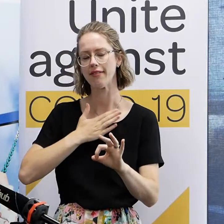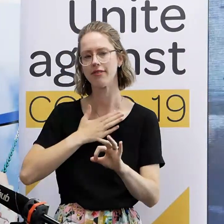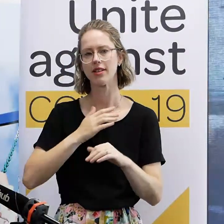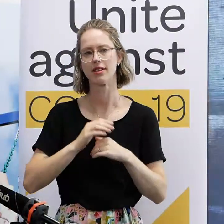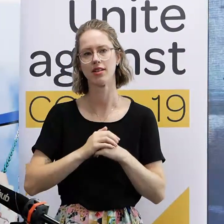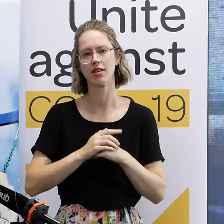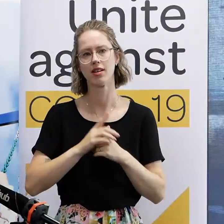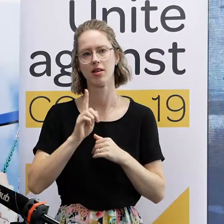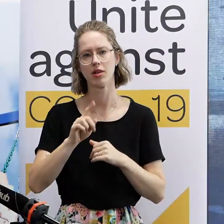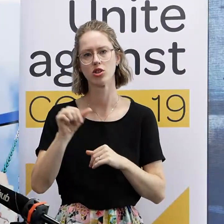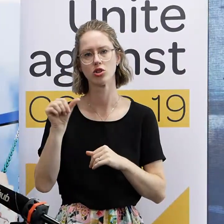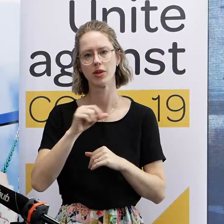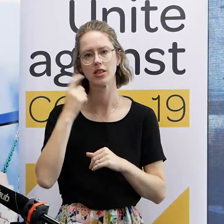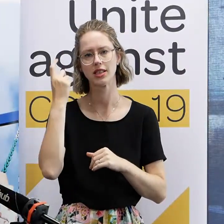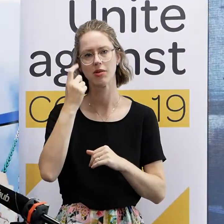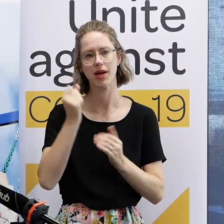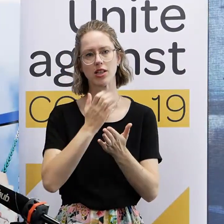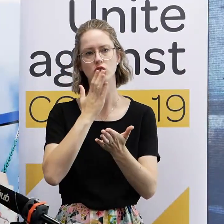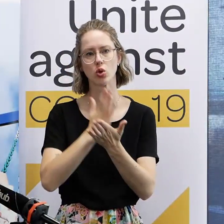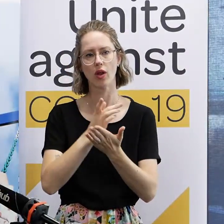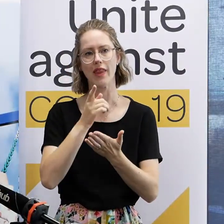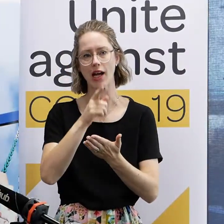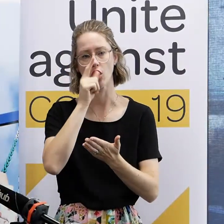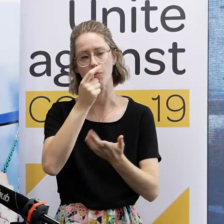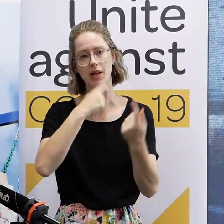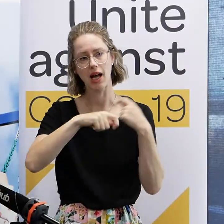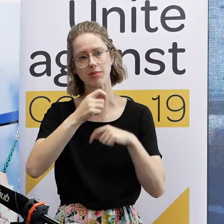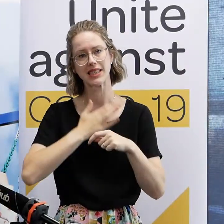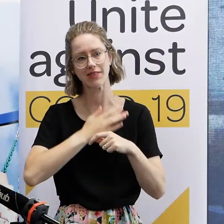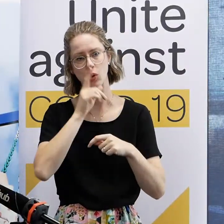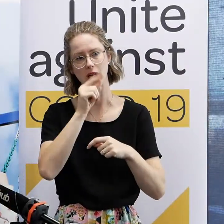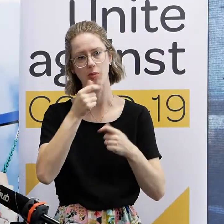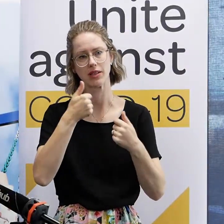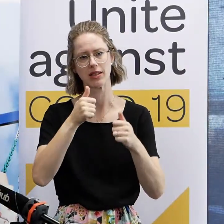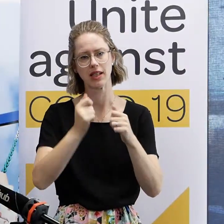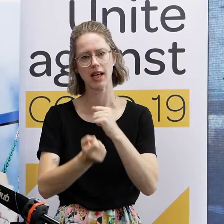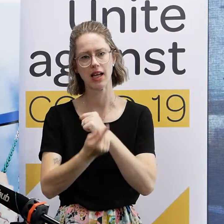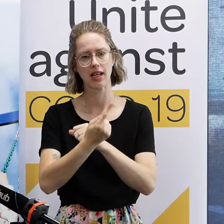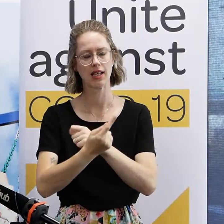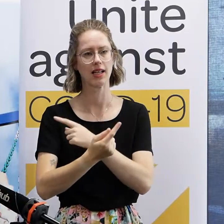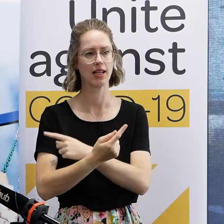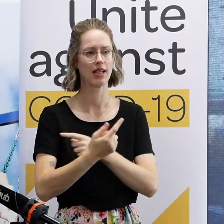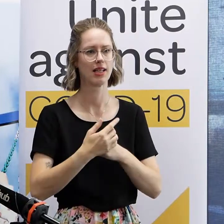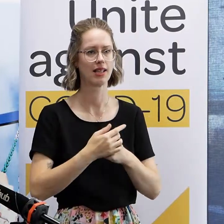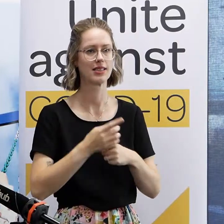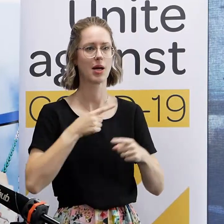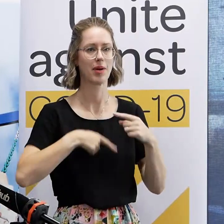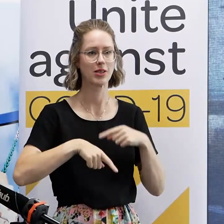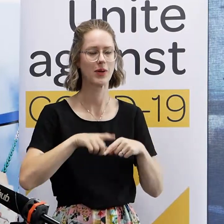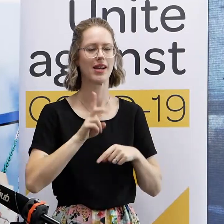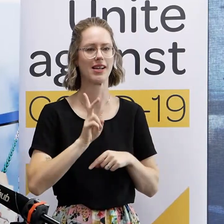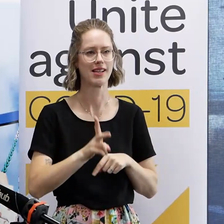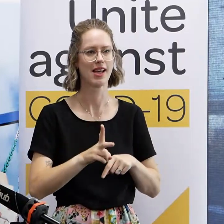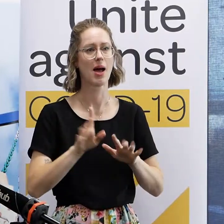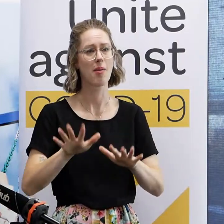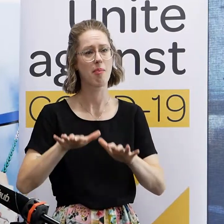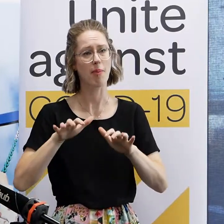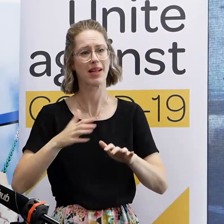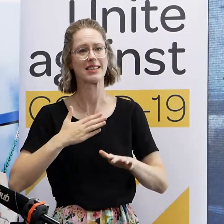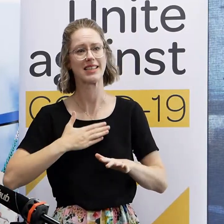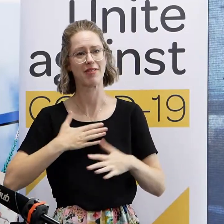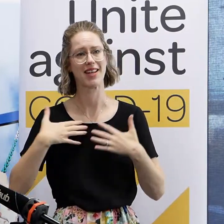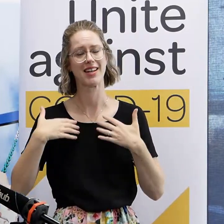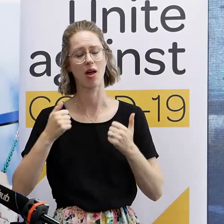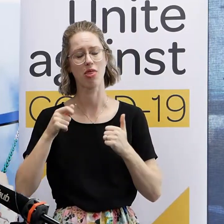than how can we ensure that this is safe and this can happen? So I come back to public safety and health is